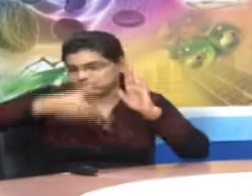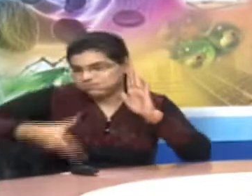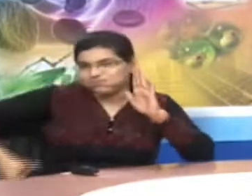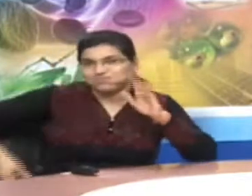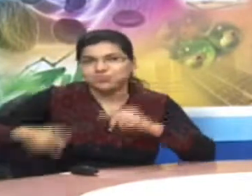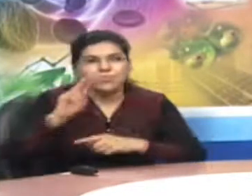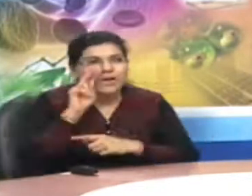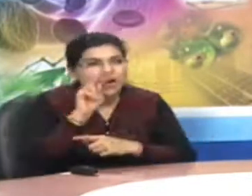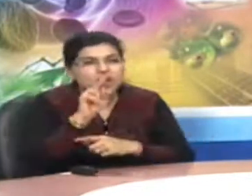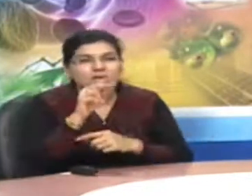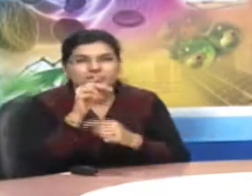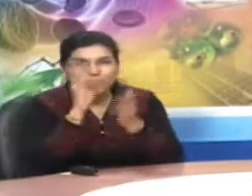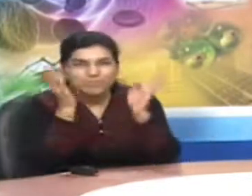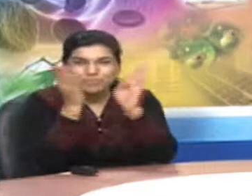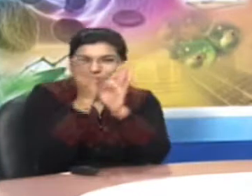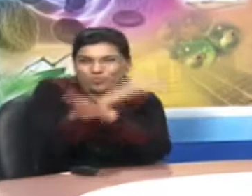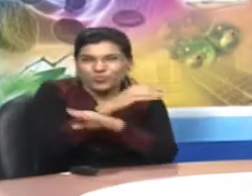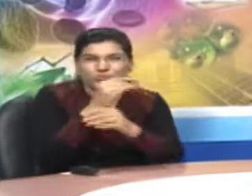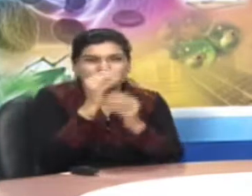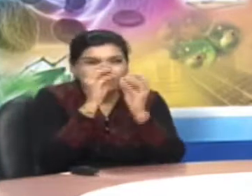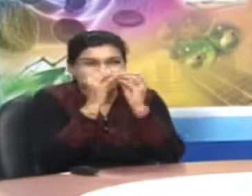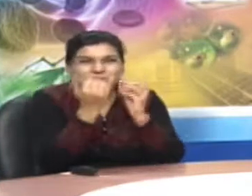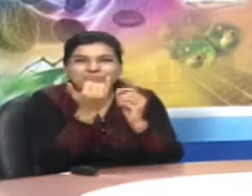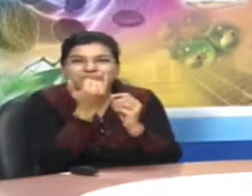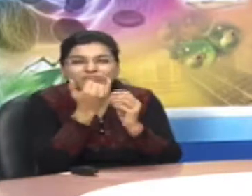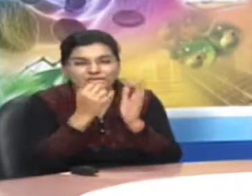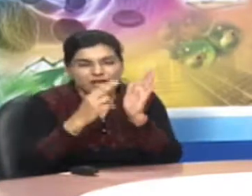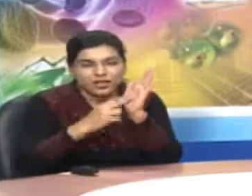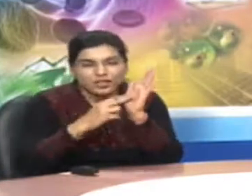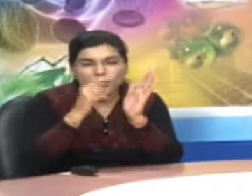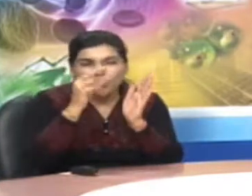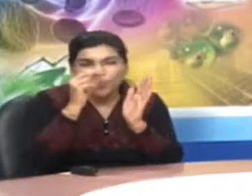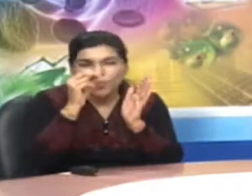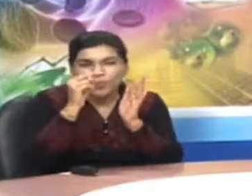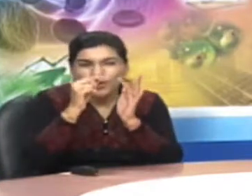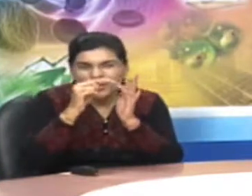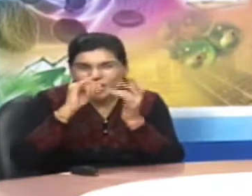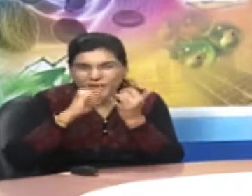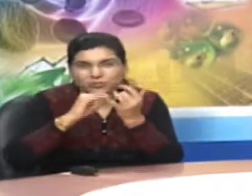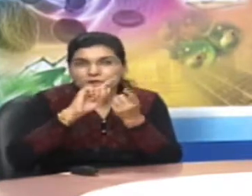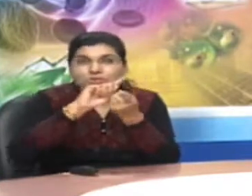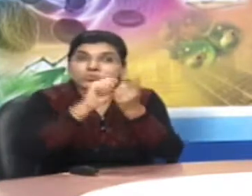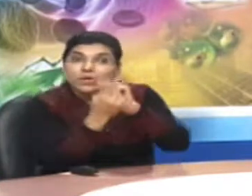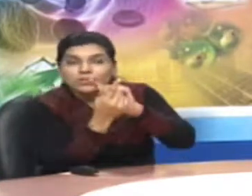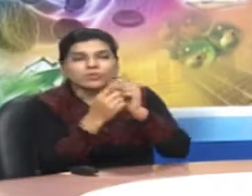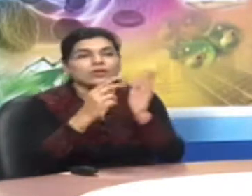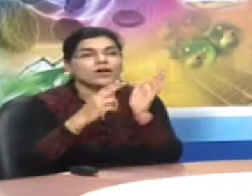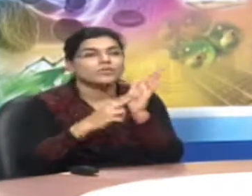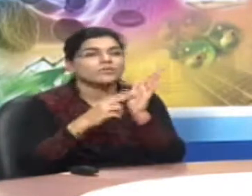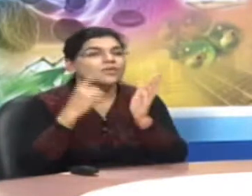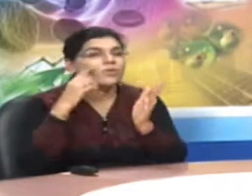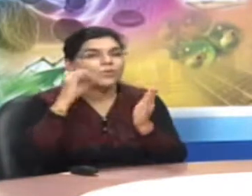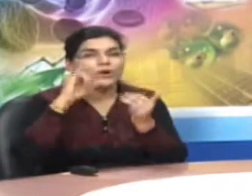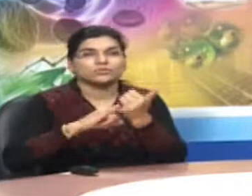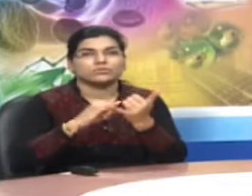Then you write what you want to replace it with, and then you click OK, and it will be changed in all